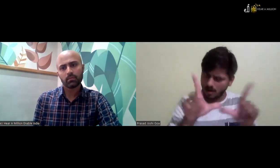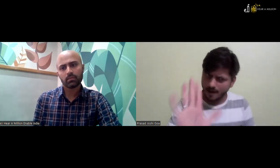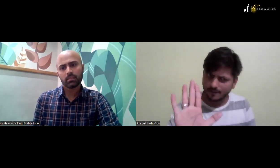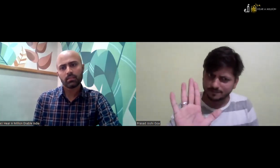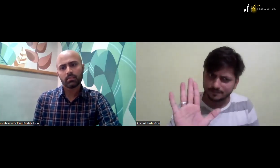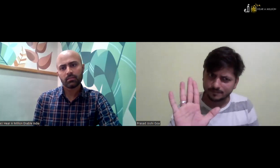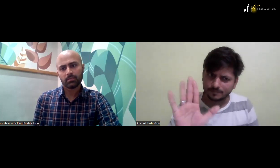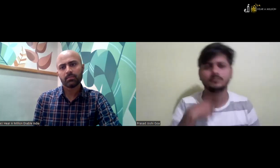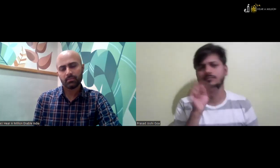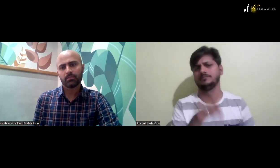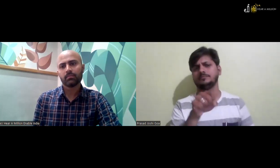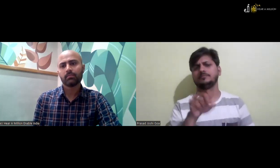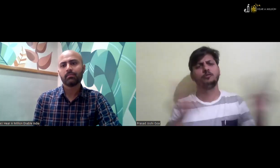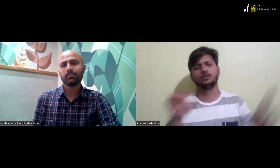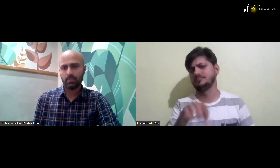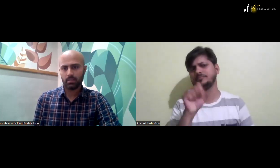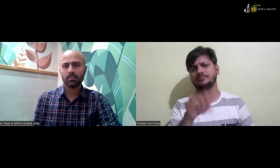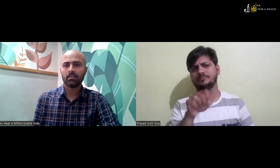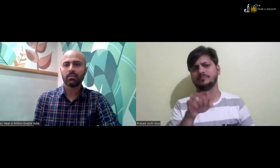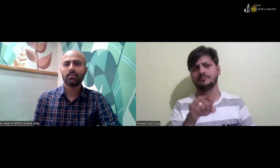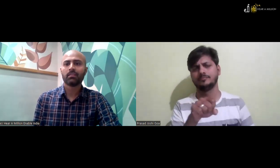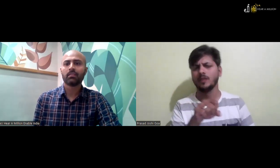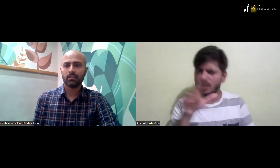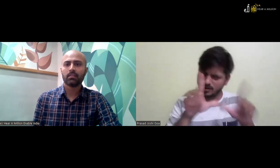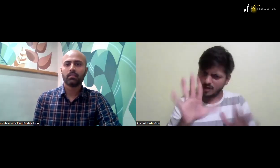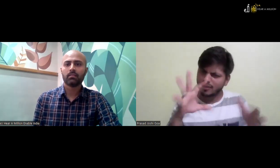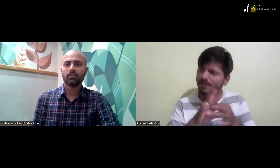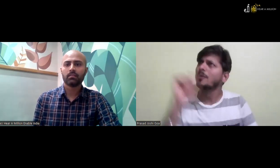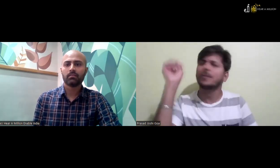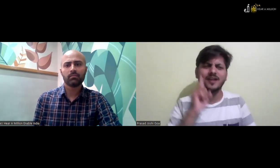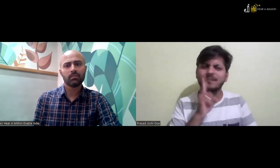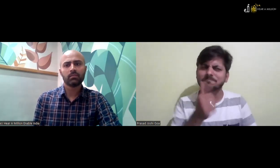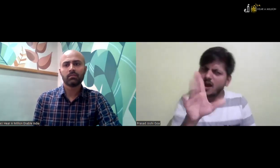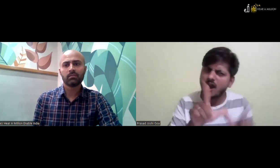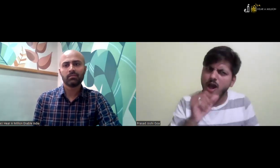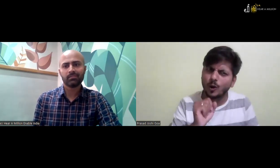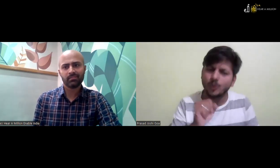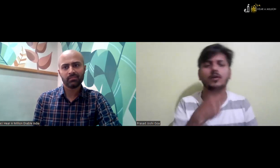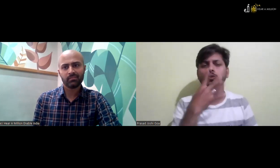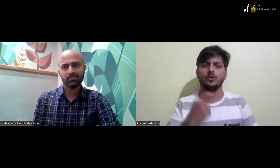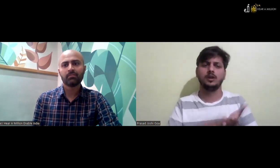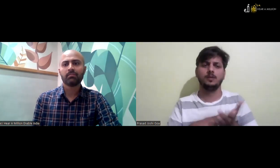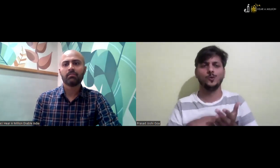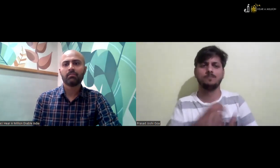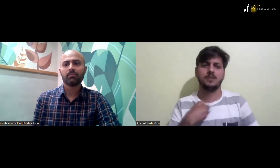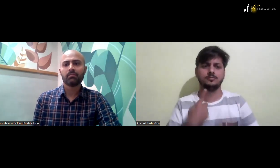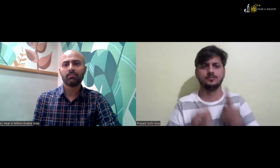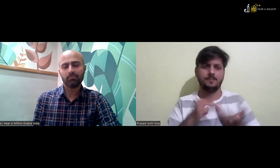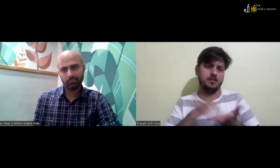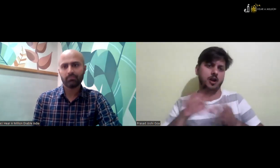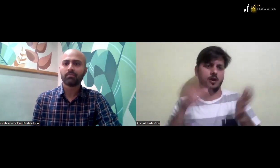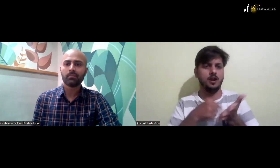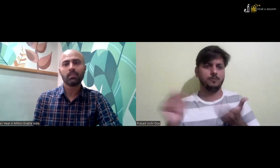complaint. Then he found, they asked me, Do you have a license?" I told him, yes, yes. He asked me